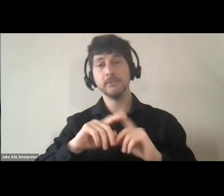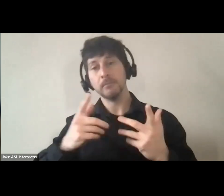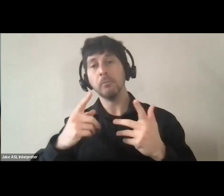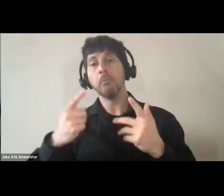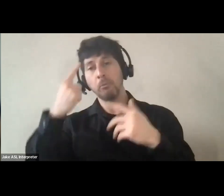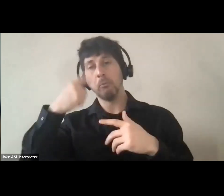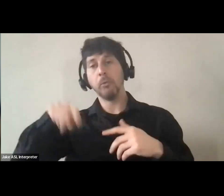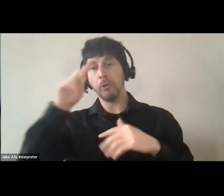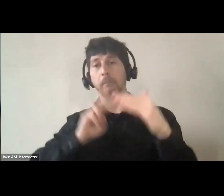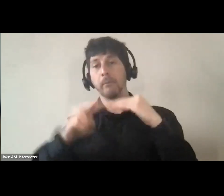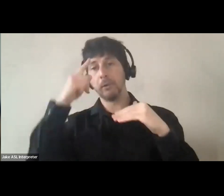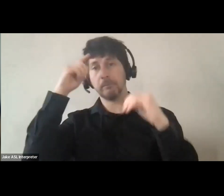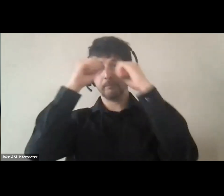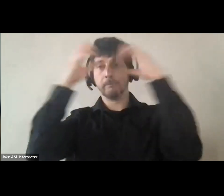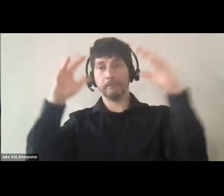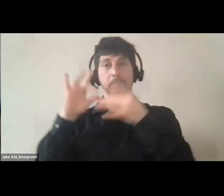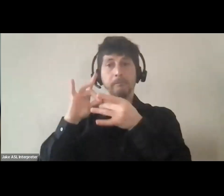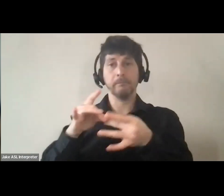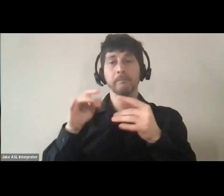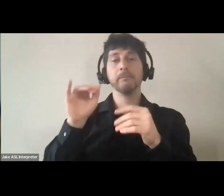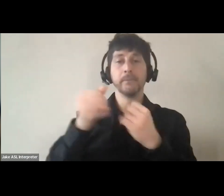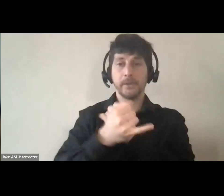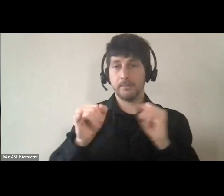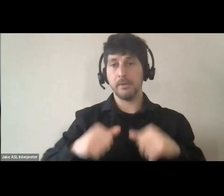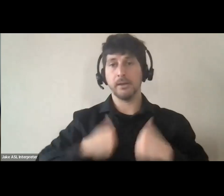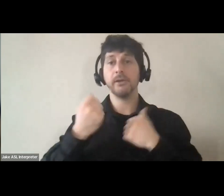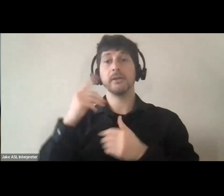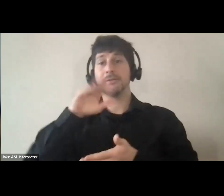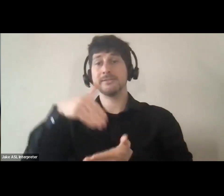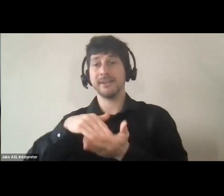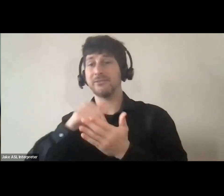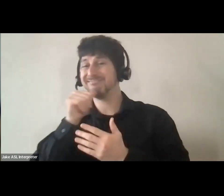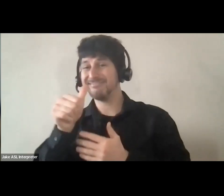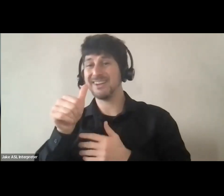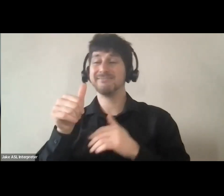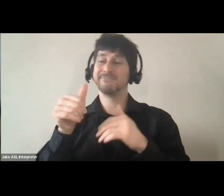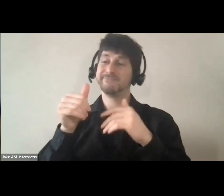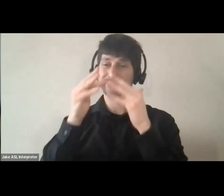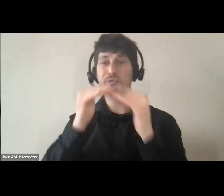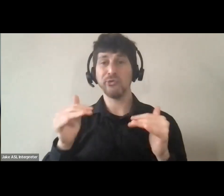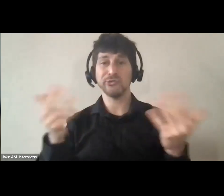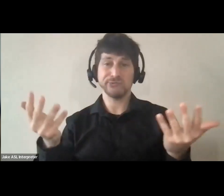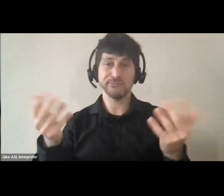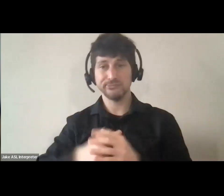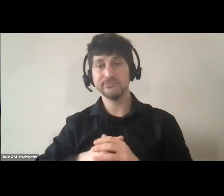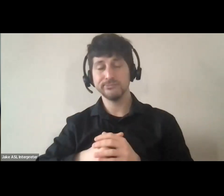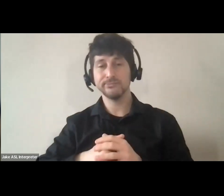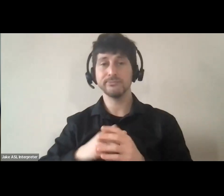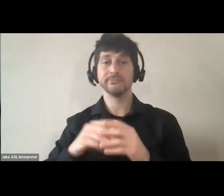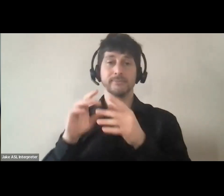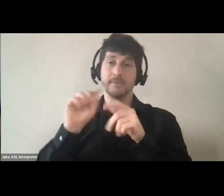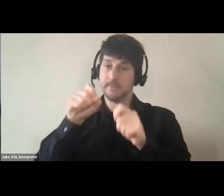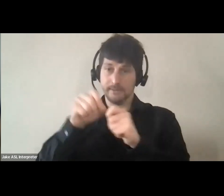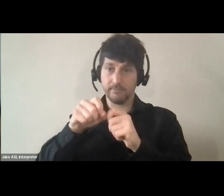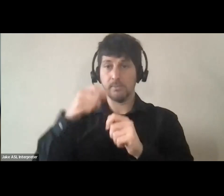was the case within independent living, that our centers are not as diverse as we would like them to be, especially as the April makeup,